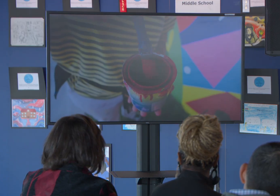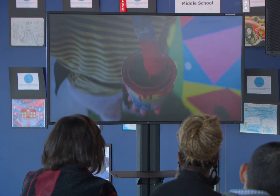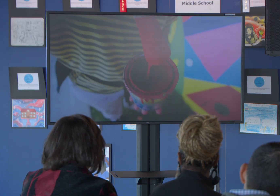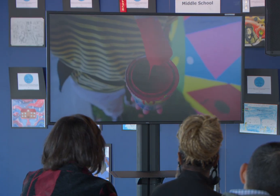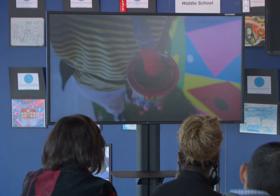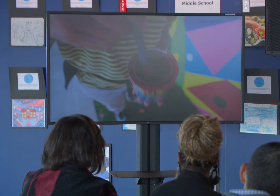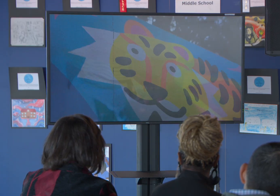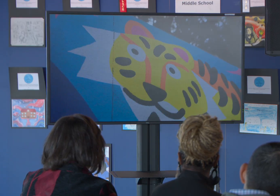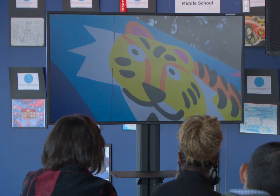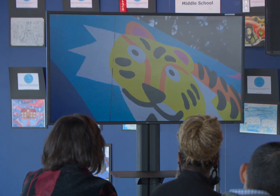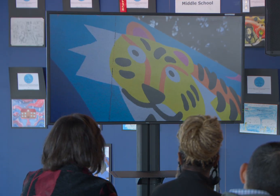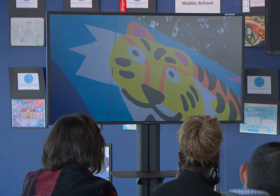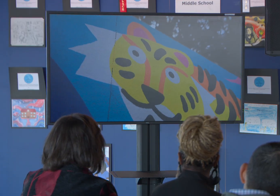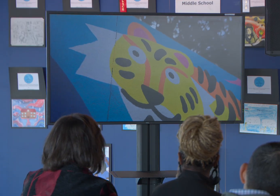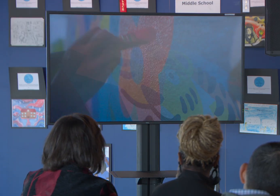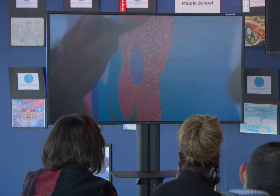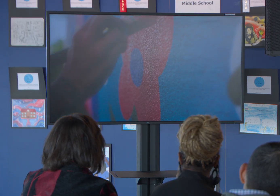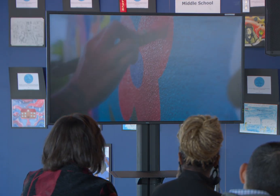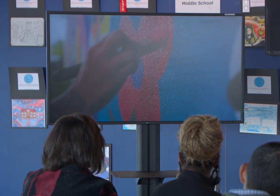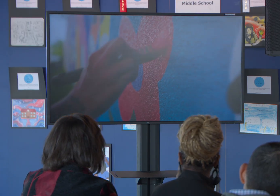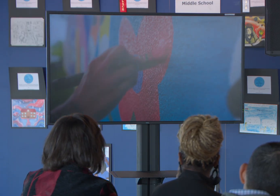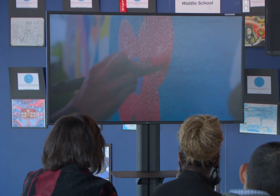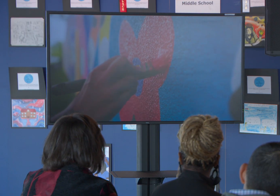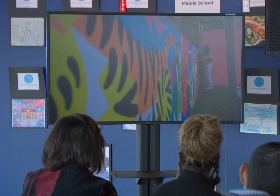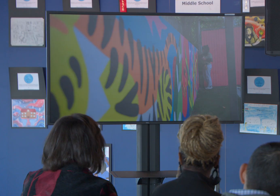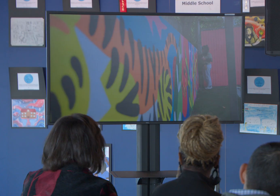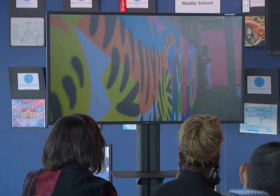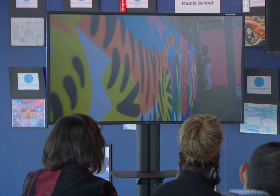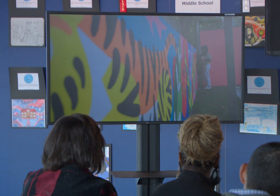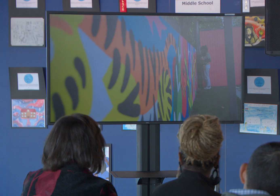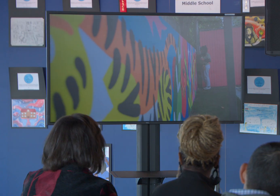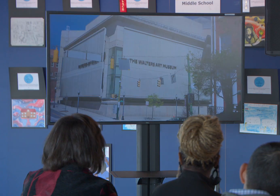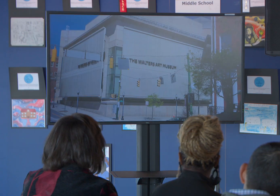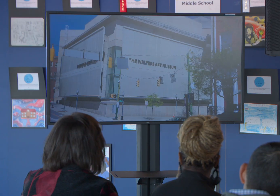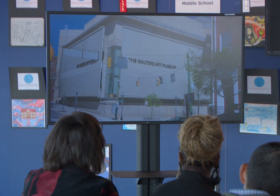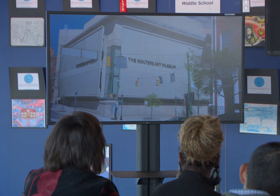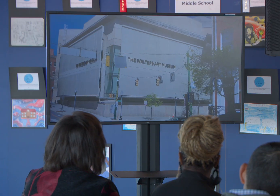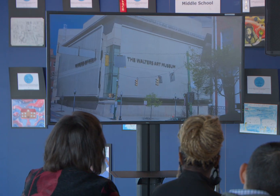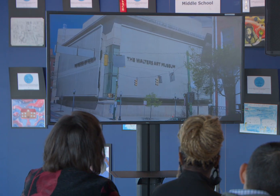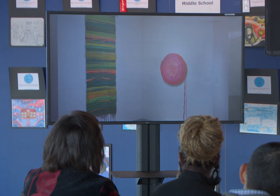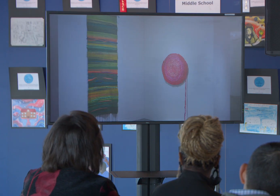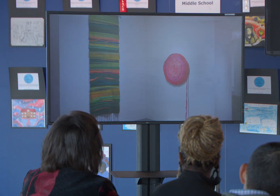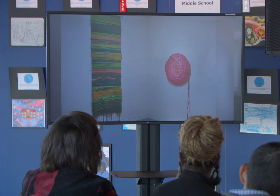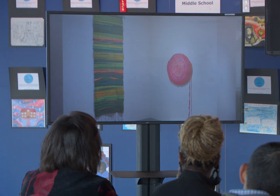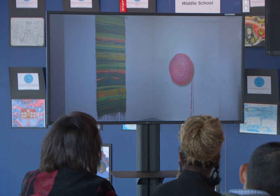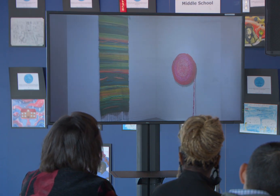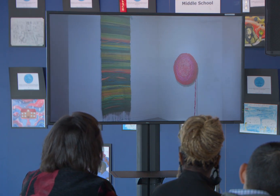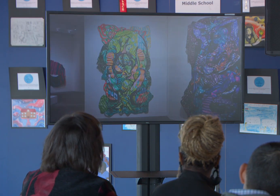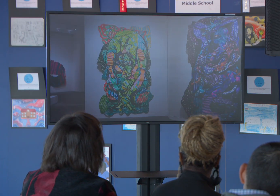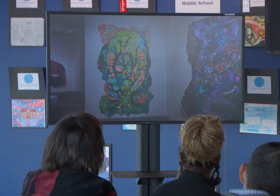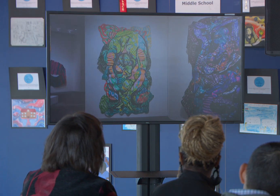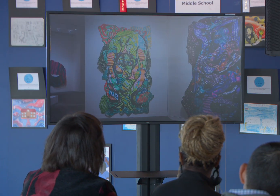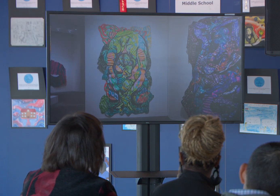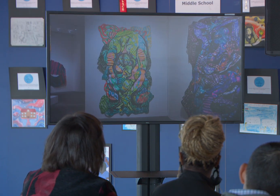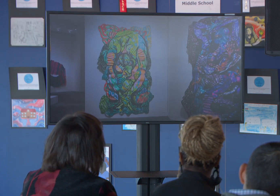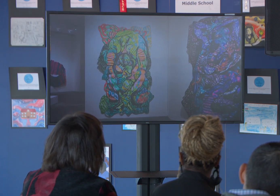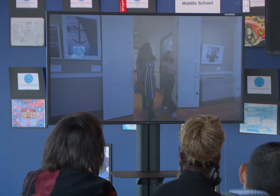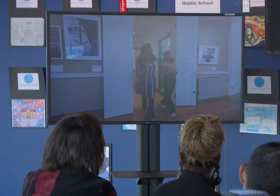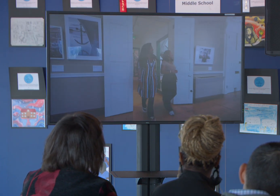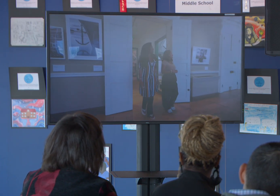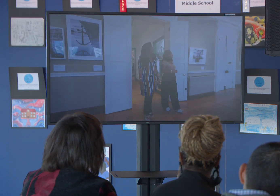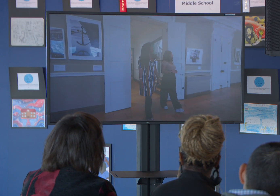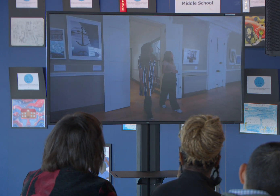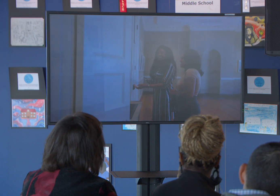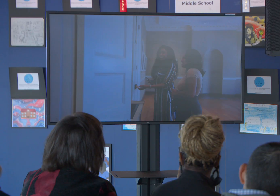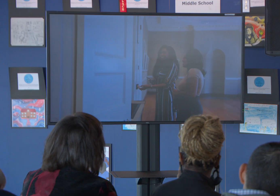than 250 murals across the city, elevating Baltimore talent to national